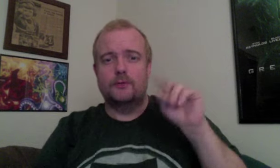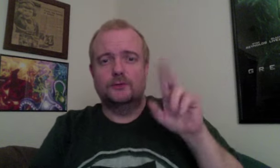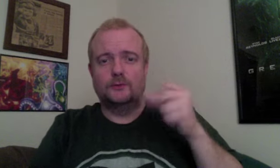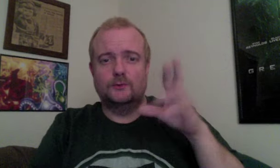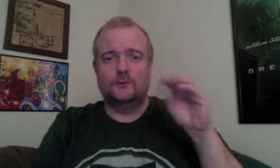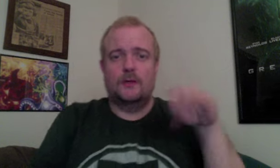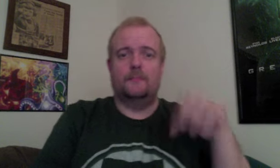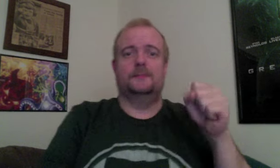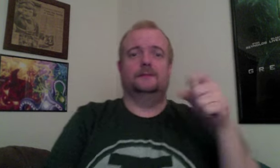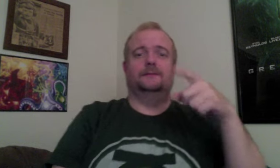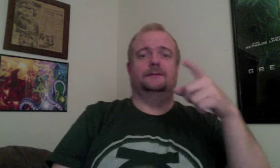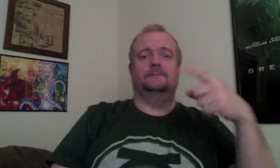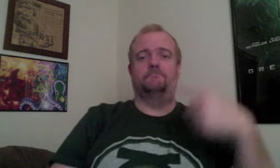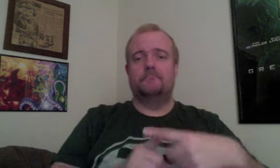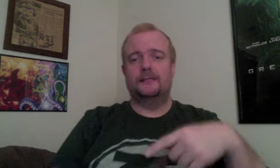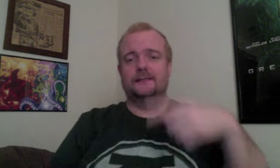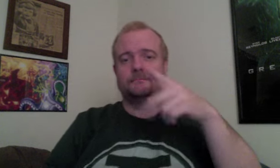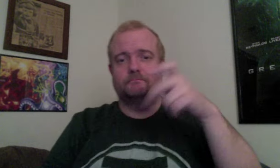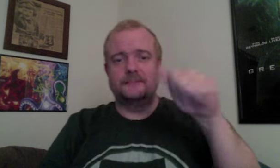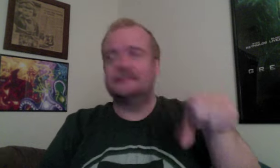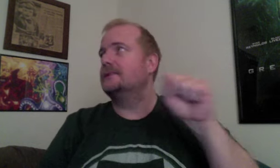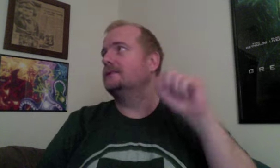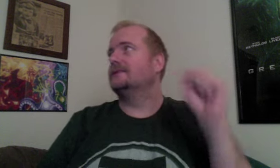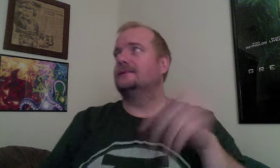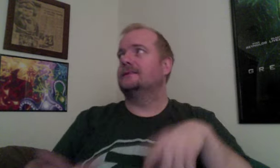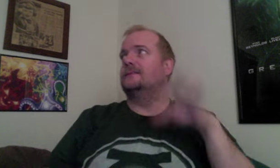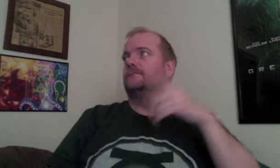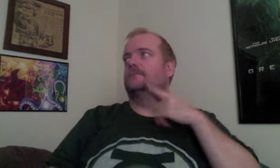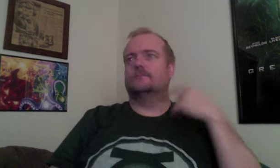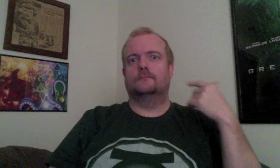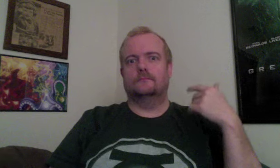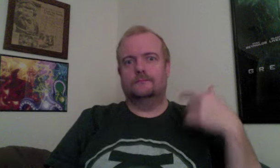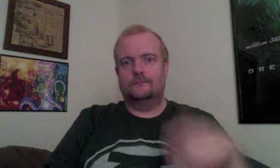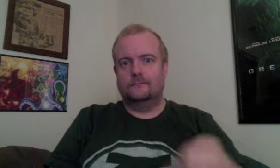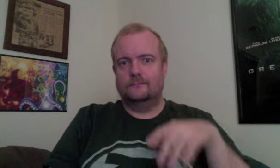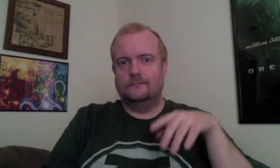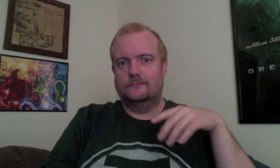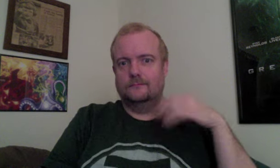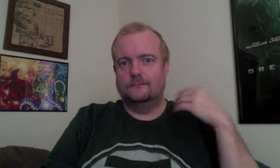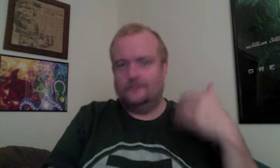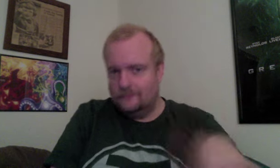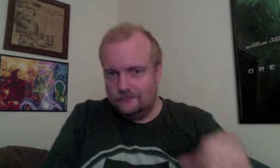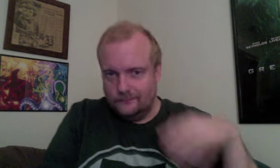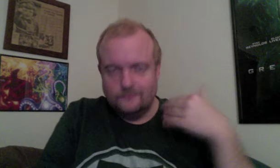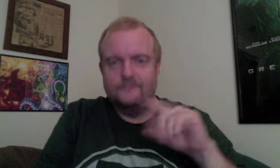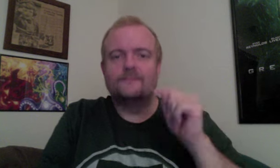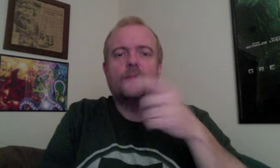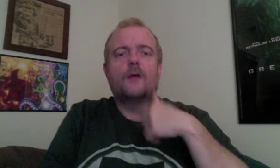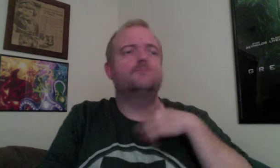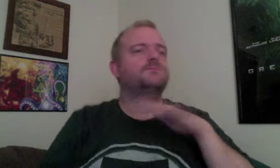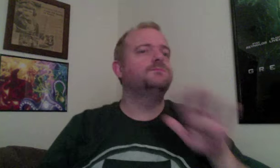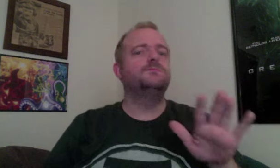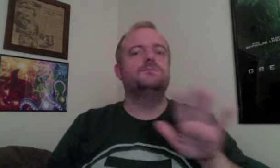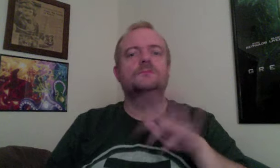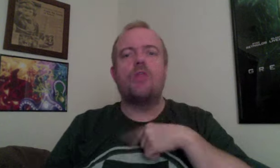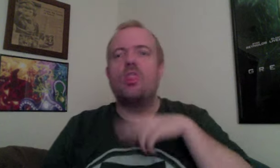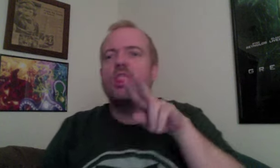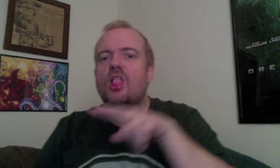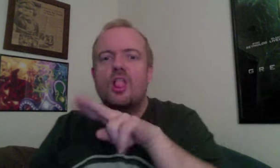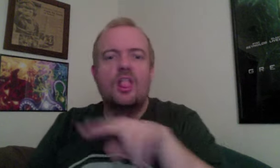The burning bush is a strange image for God, so strange and specific that some scientists believe it might have some basis